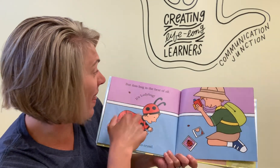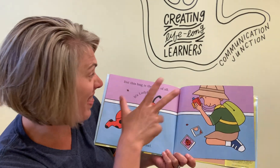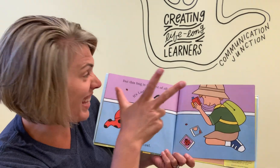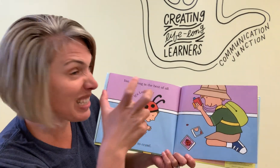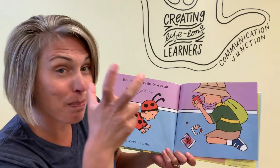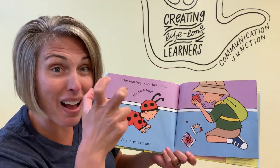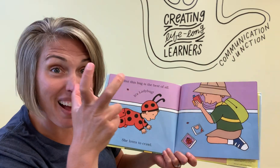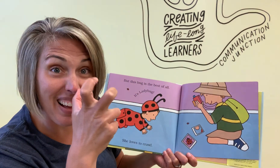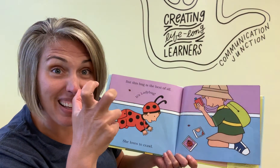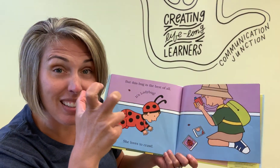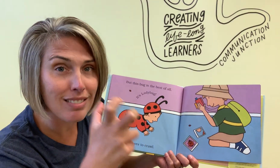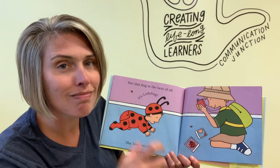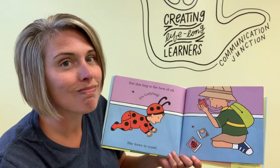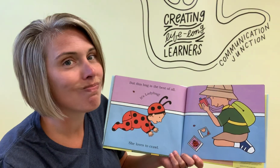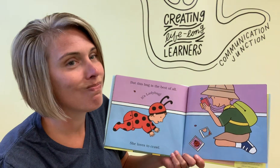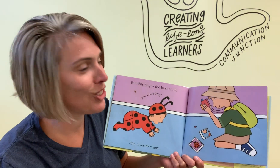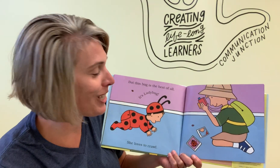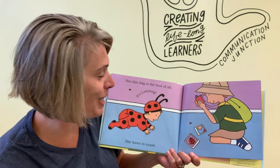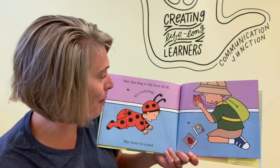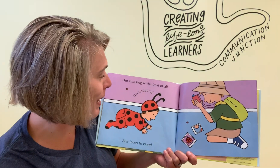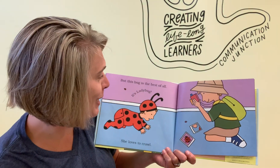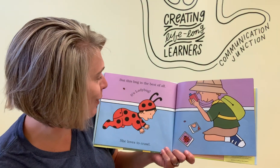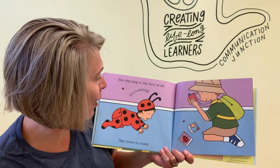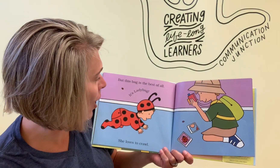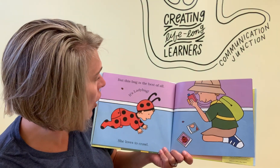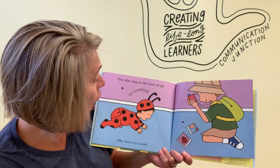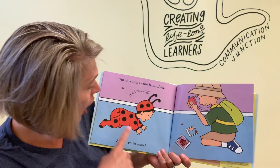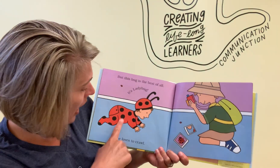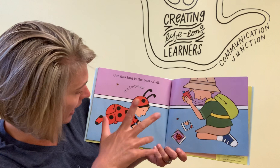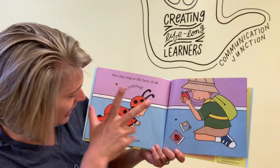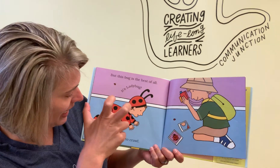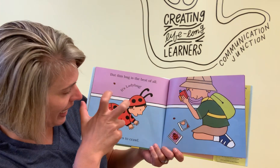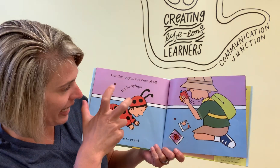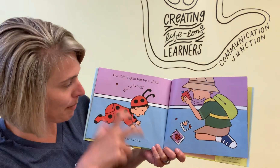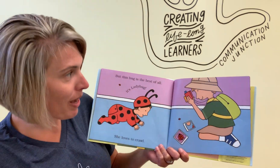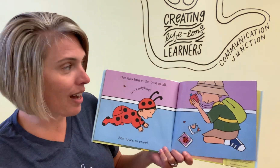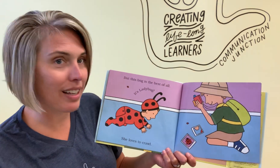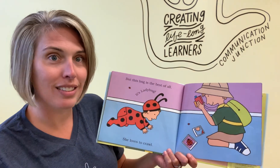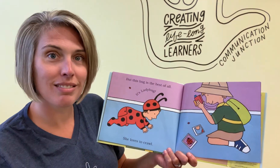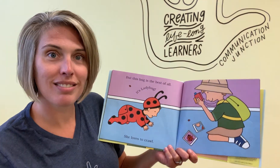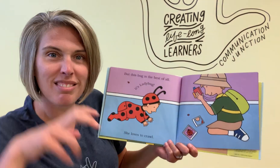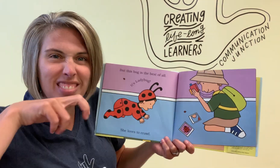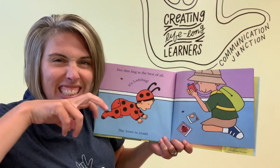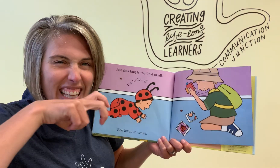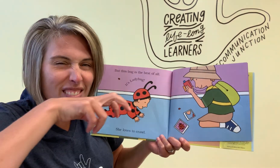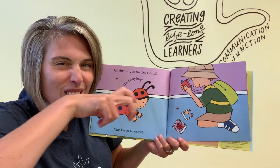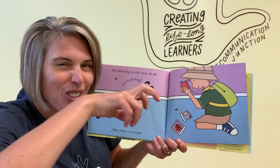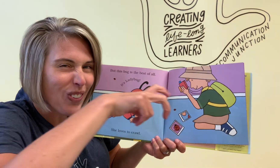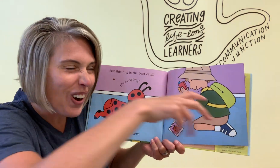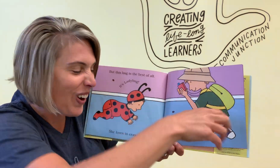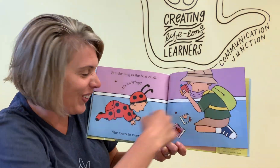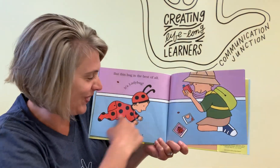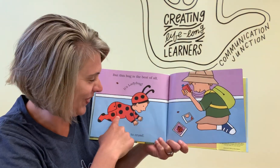But this bug, she's the best of all. It's a ladybug. She loves to crawl.